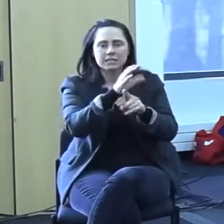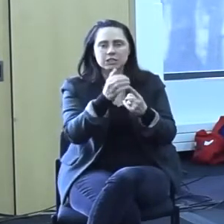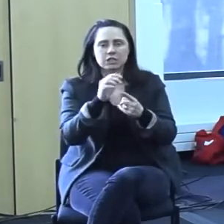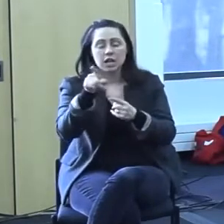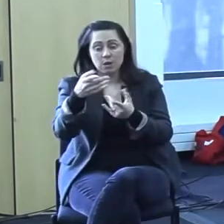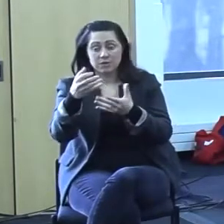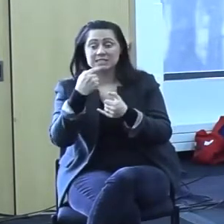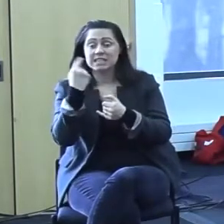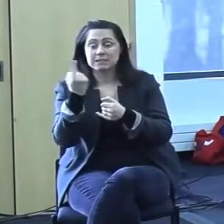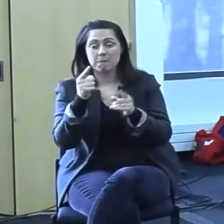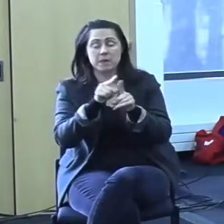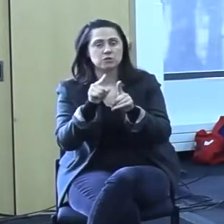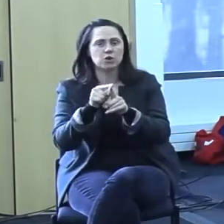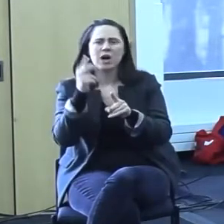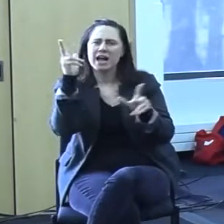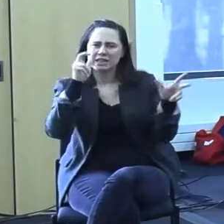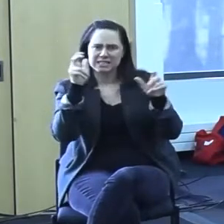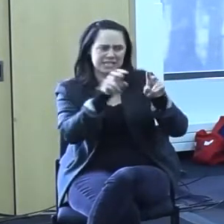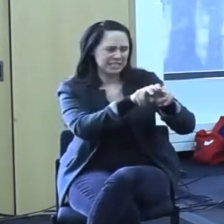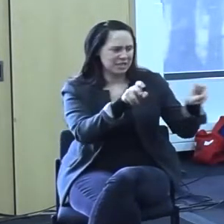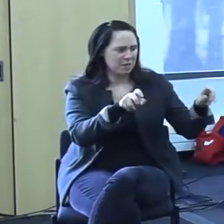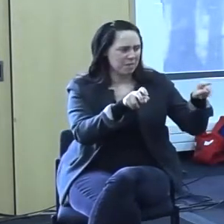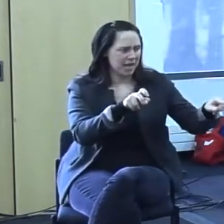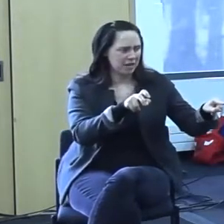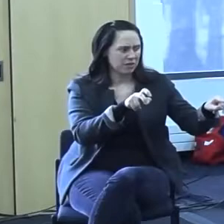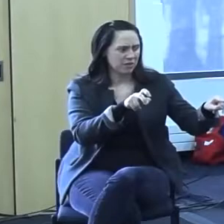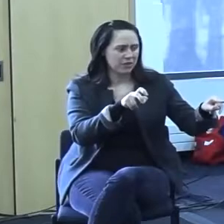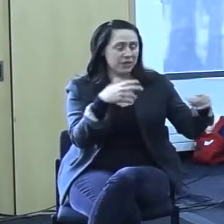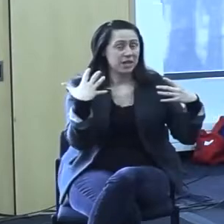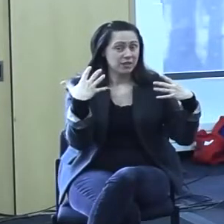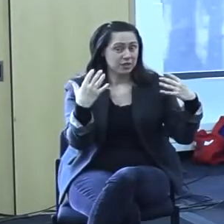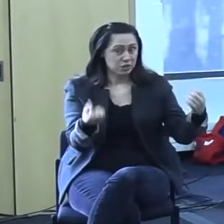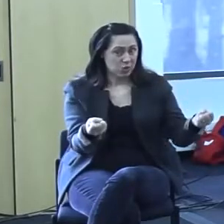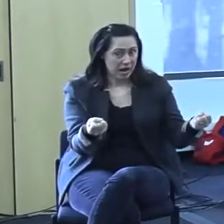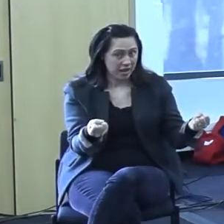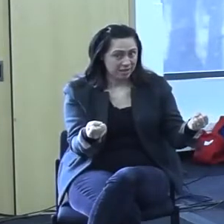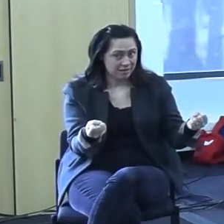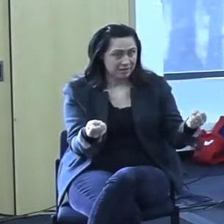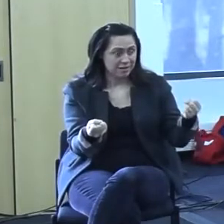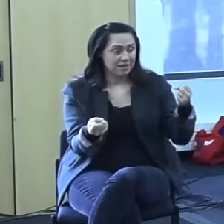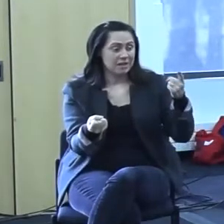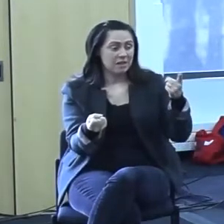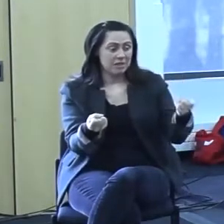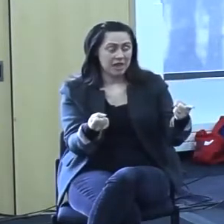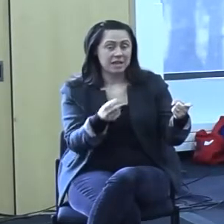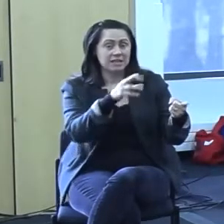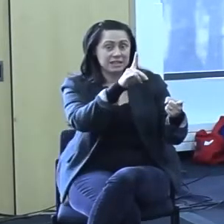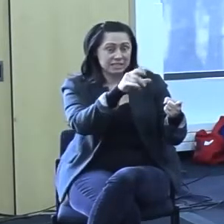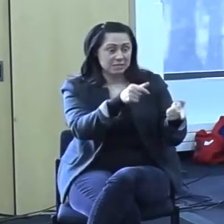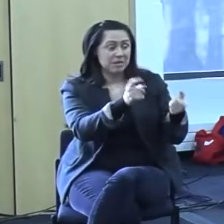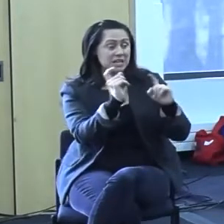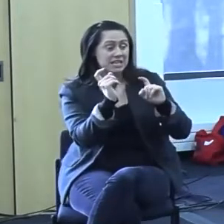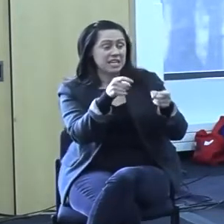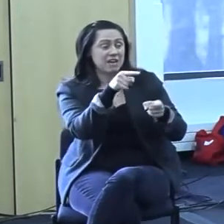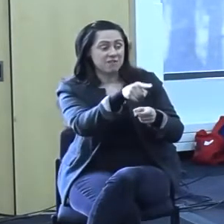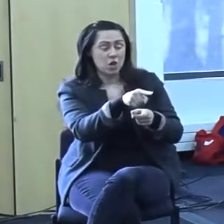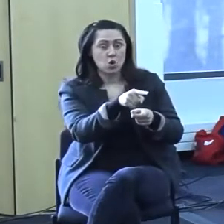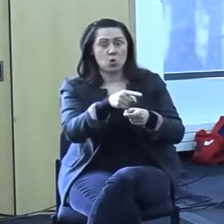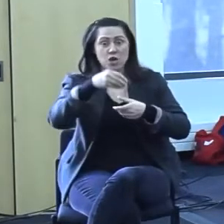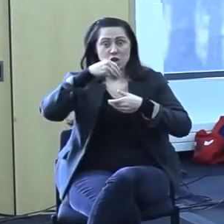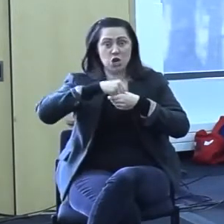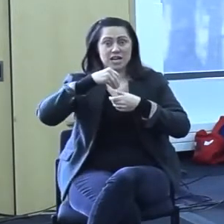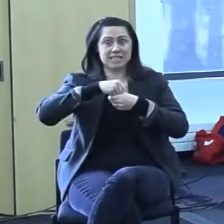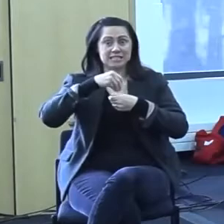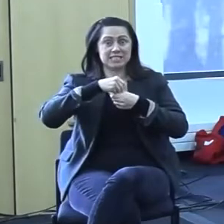too, by listening to the panel, is the strength that the disabilities give you, your inside